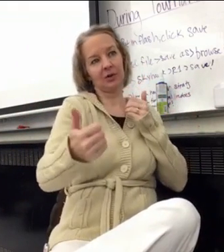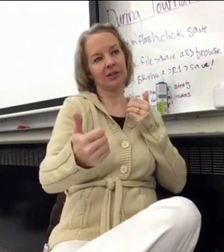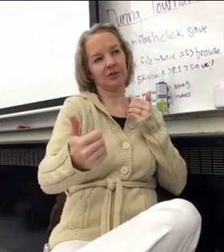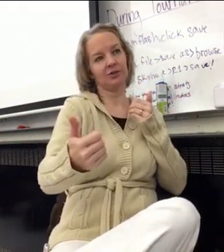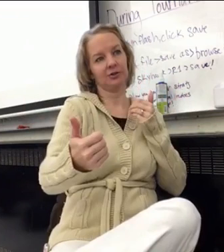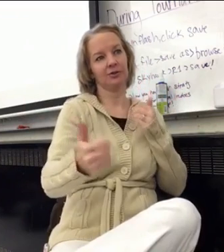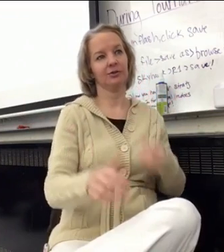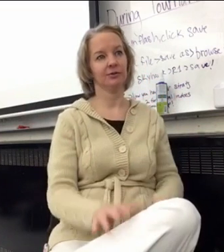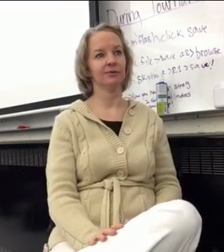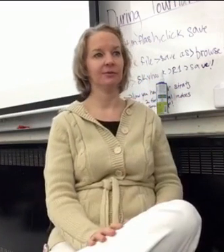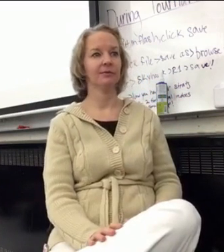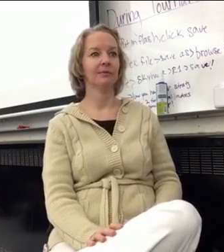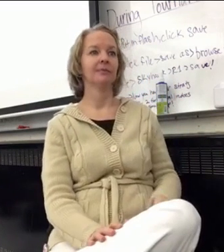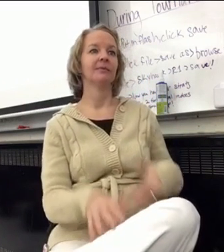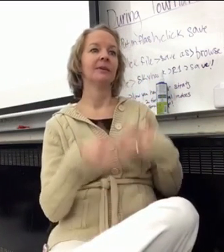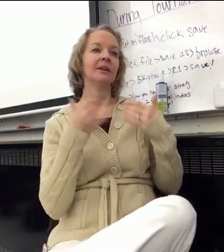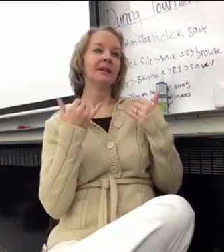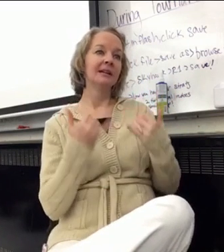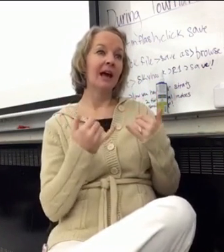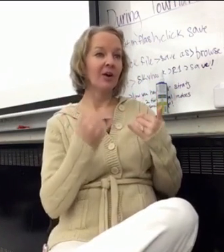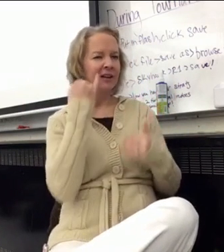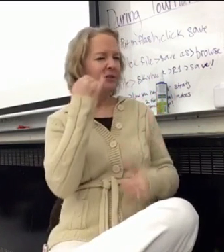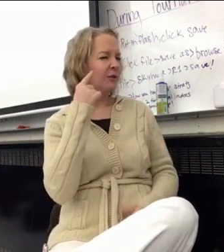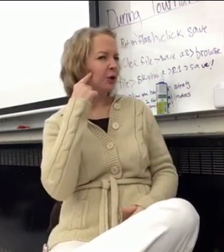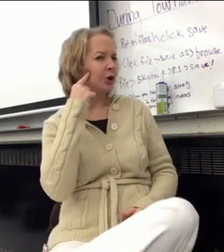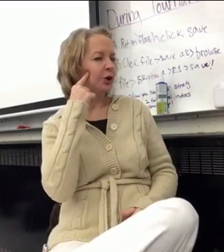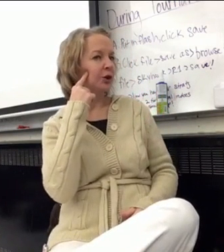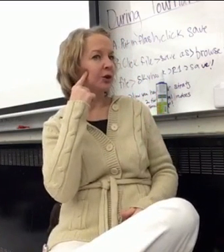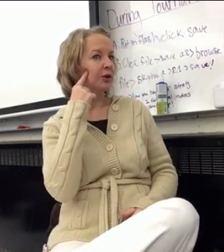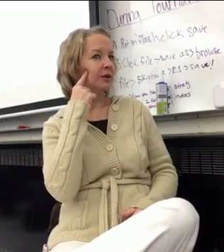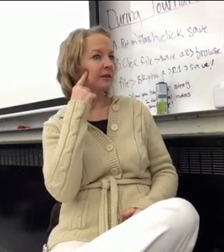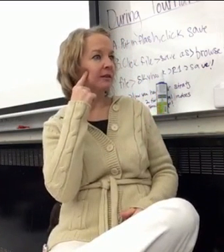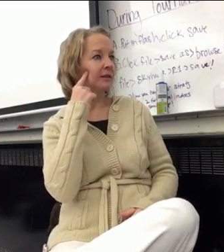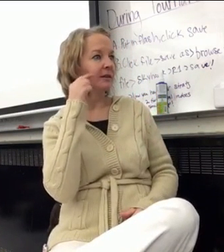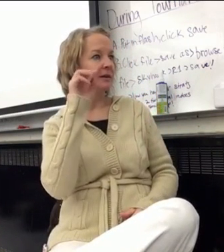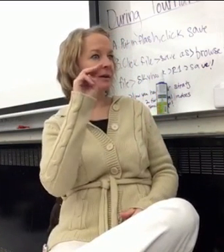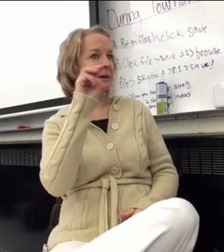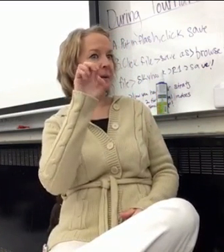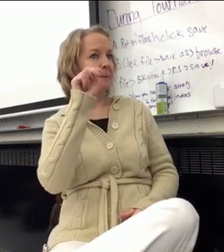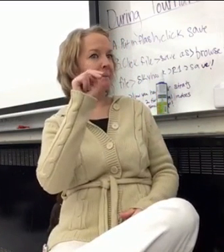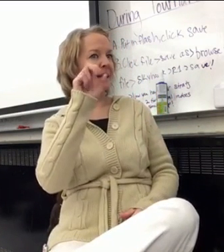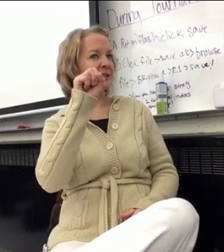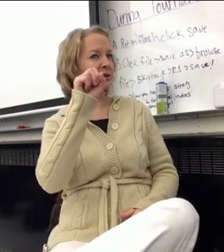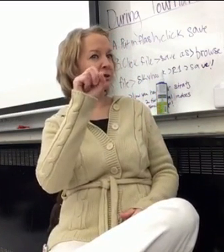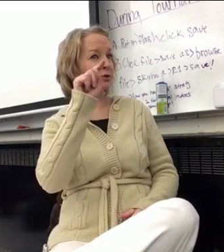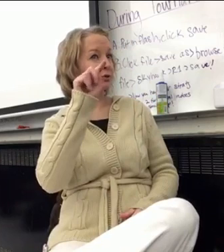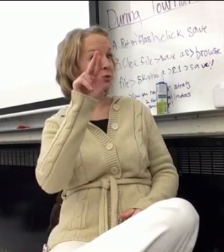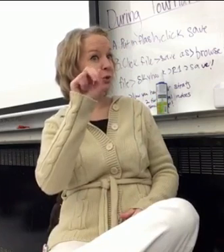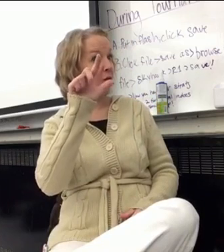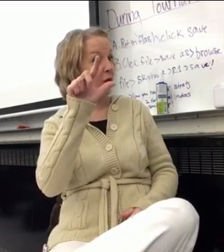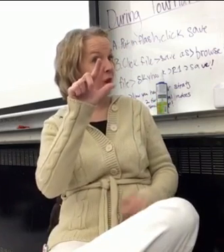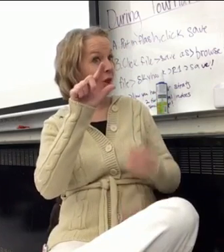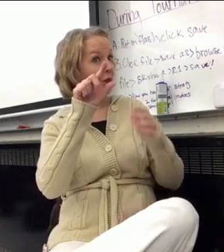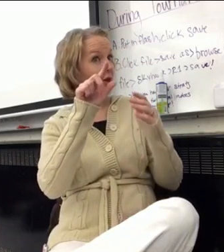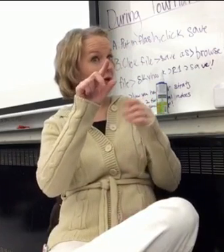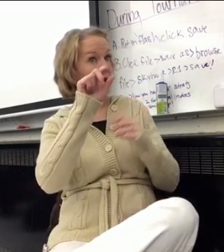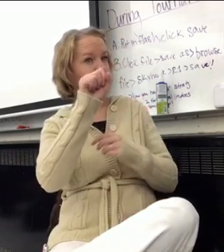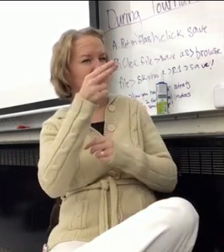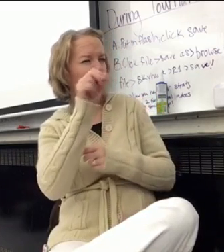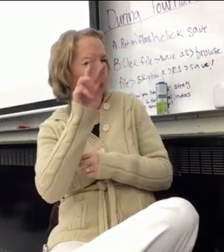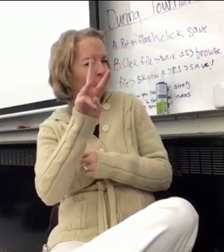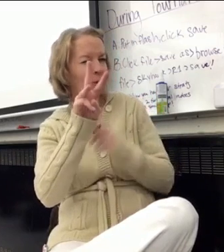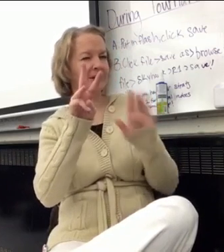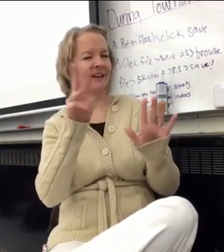segregation. Now, if you've ever heard of a minstrel show, which like back in the olden days in Europe used to be like these really